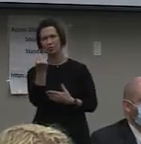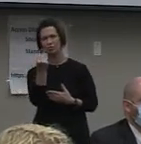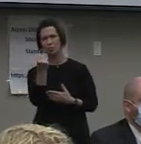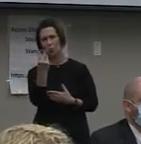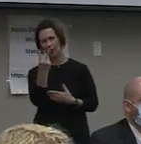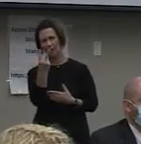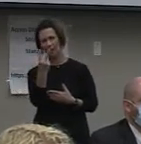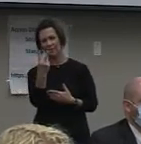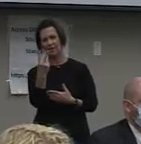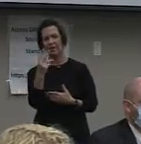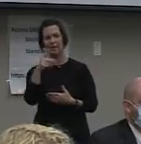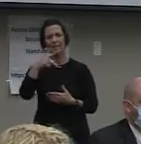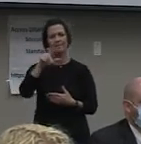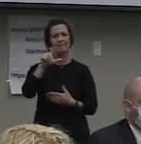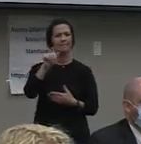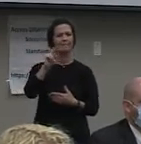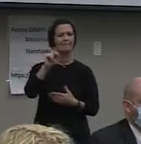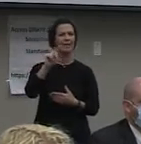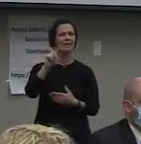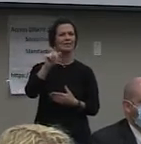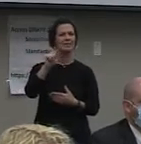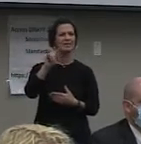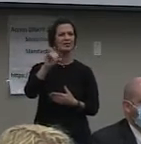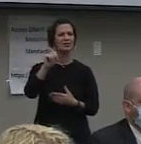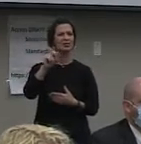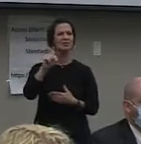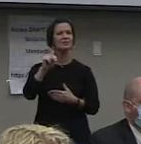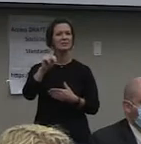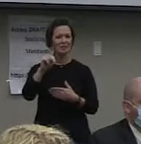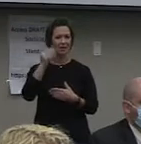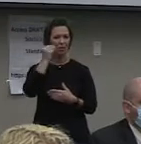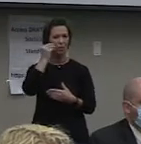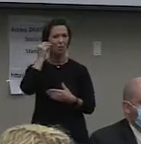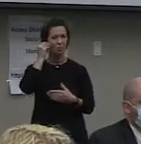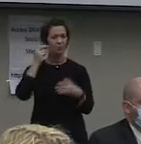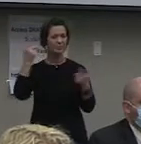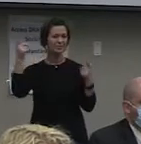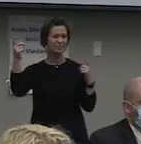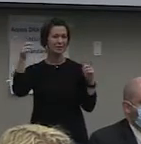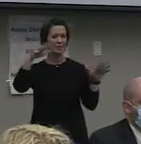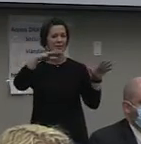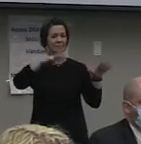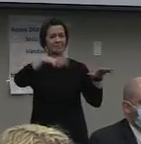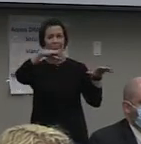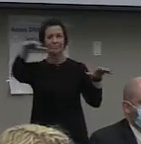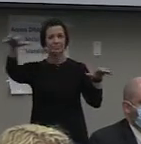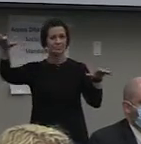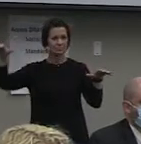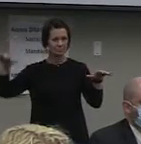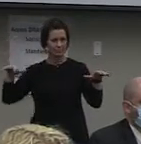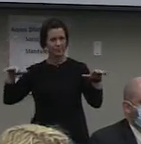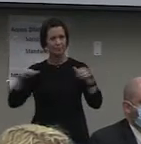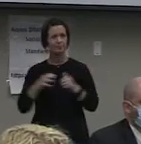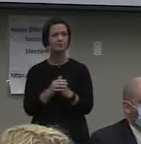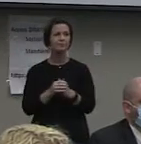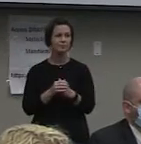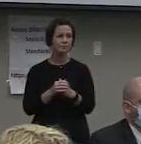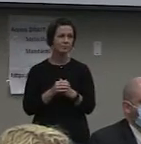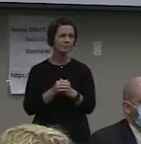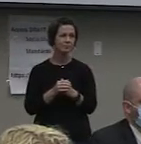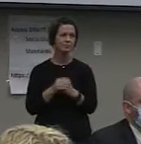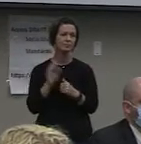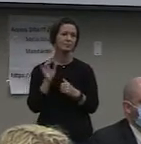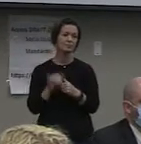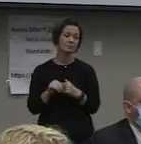of Louisiana. He was a territorial delegate. He's the one that introduced the bill in Congress to make Louisiana a state. And that was